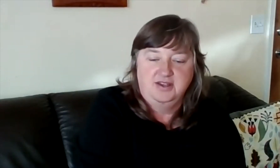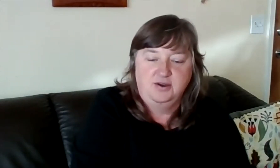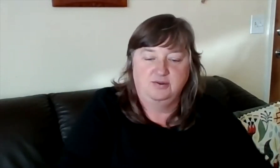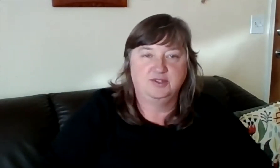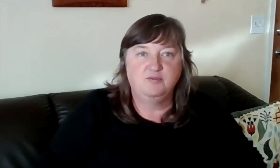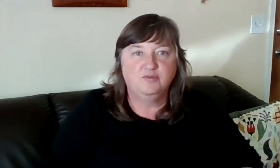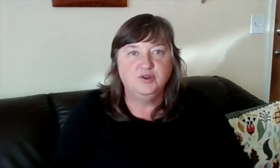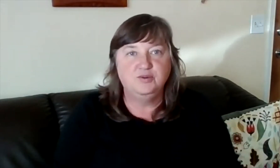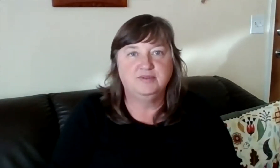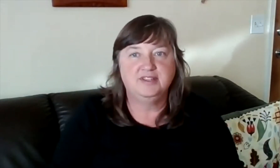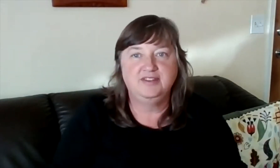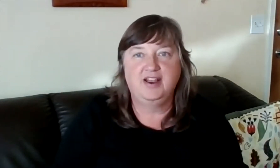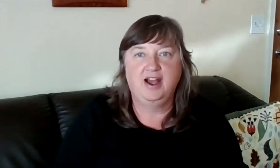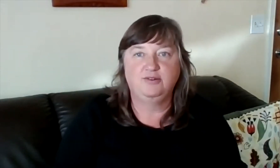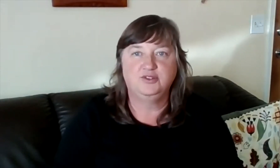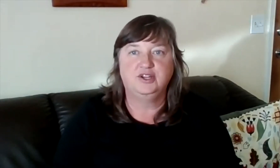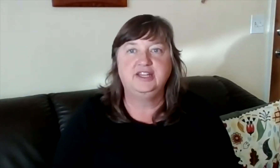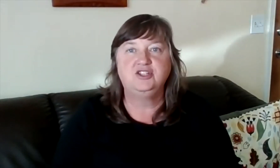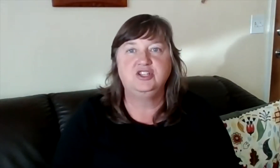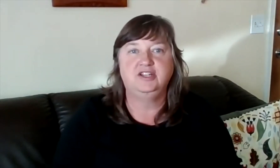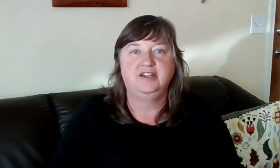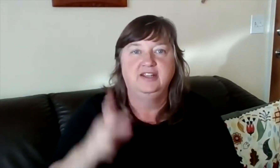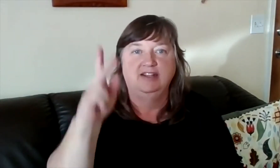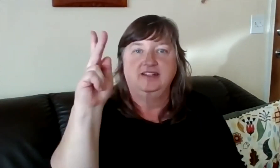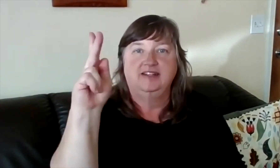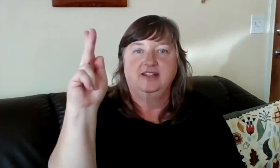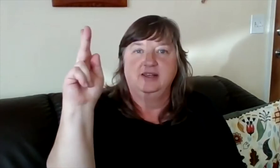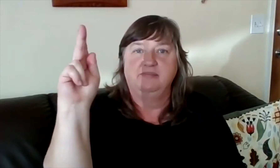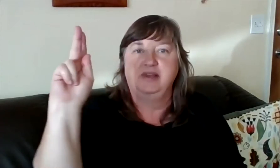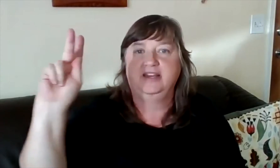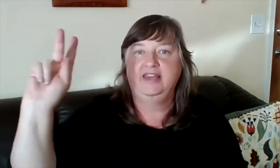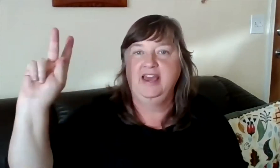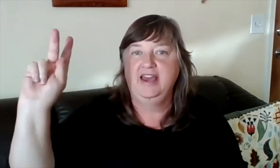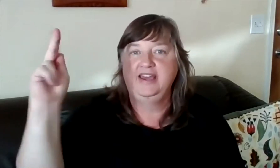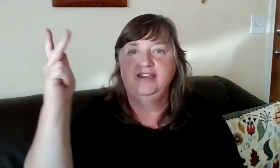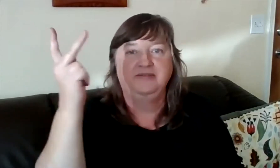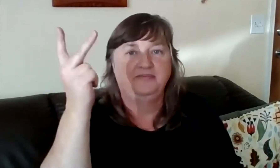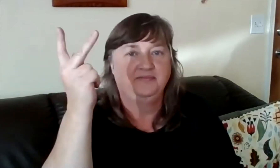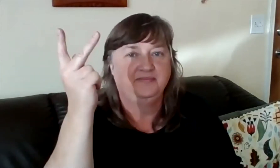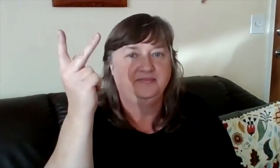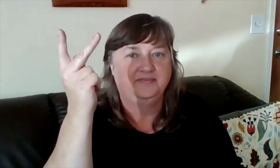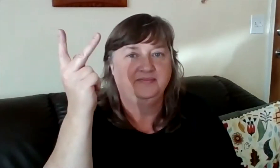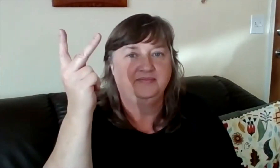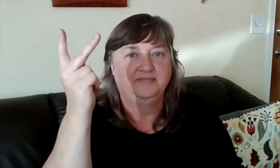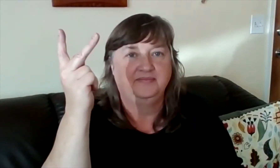So some rooms in your house, your kitchen, make a K.